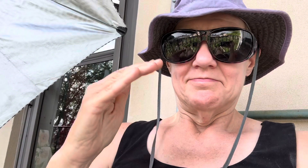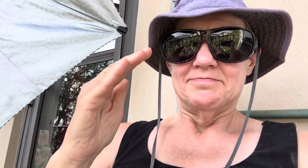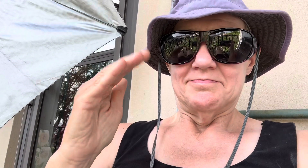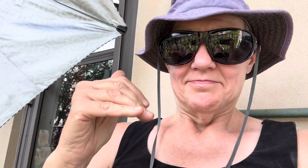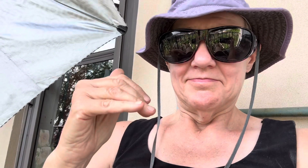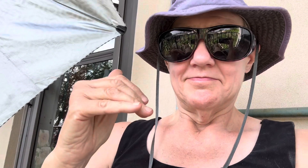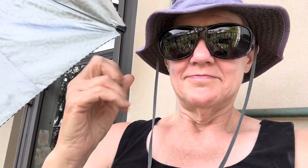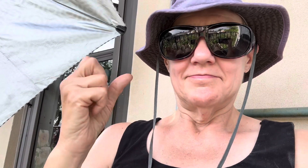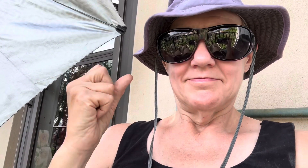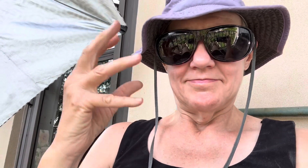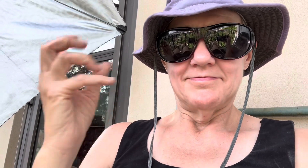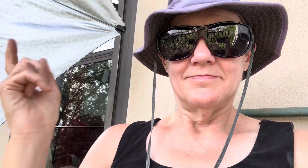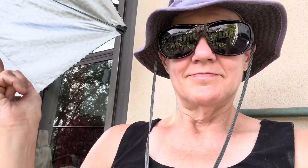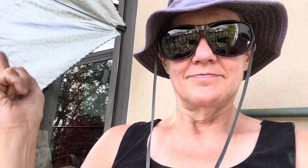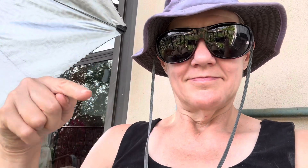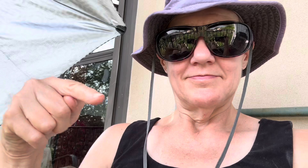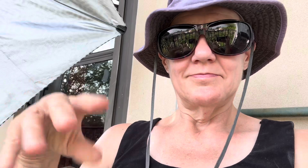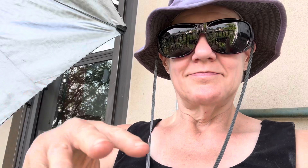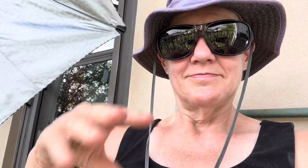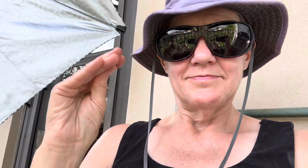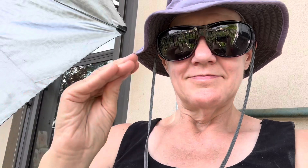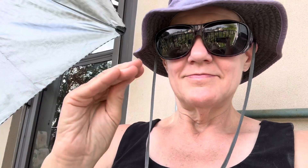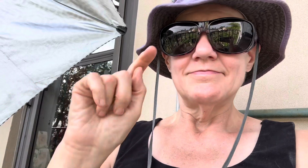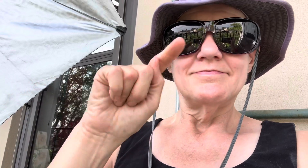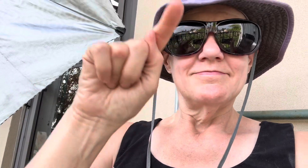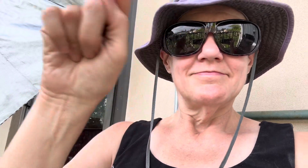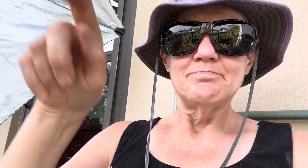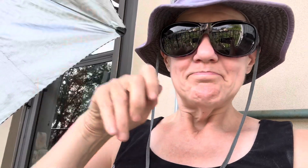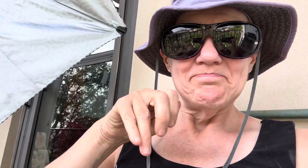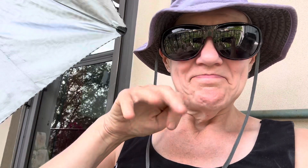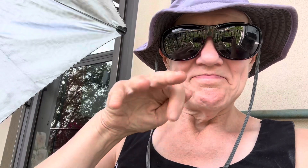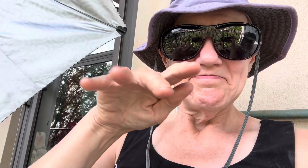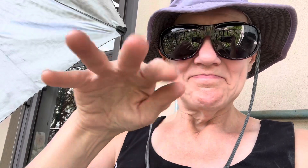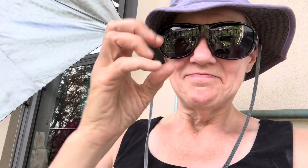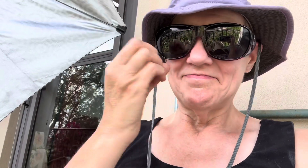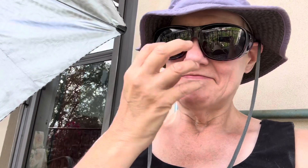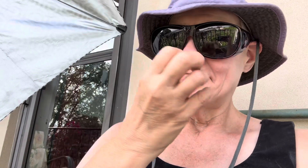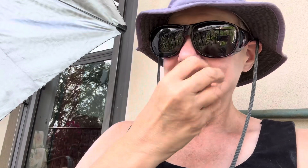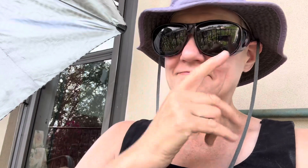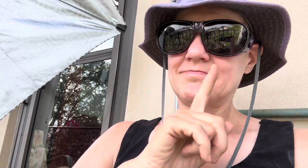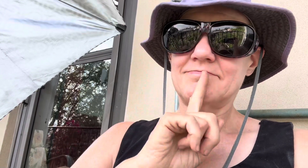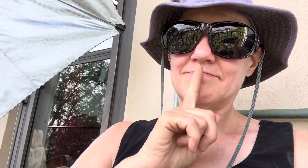the other goldfinch off. But I'm hoping as more come, the garden will be full.